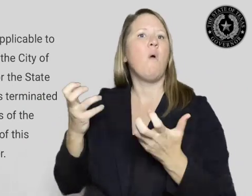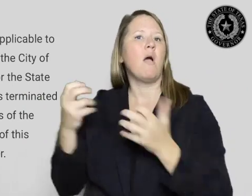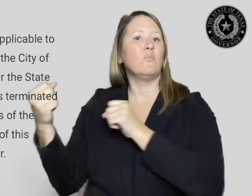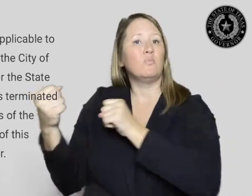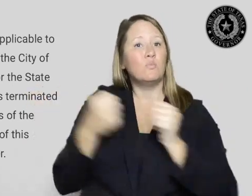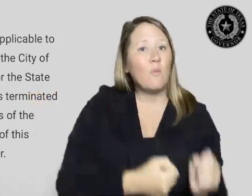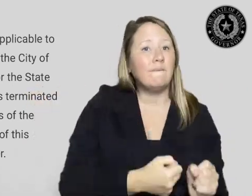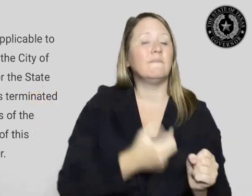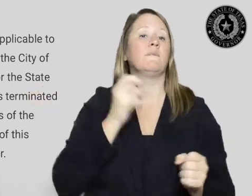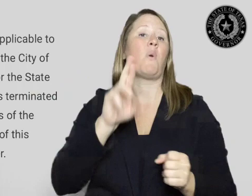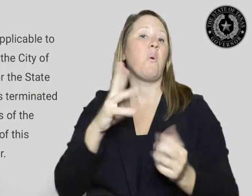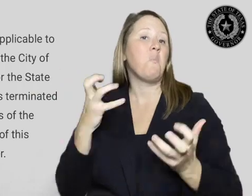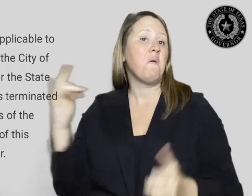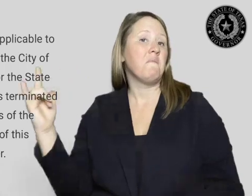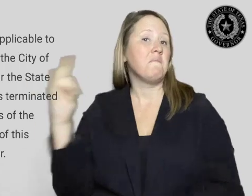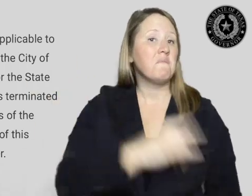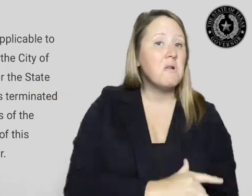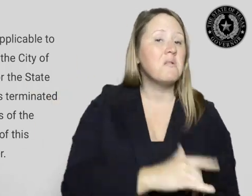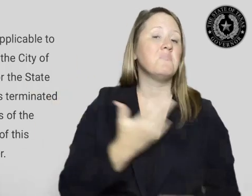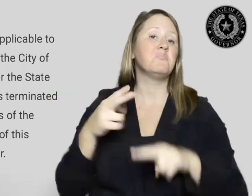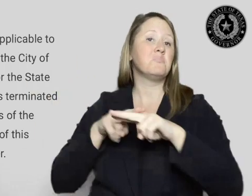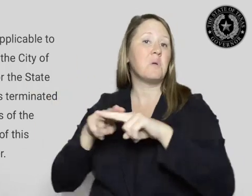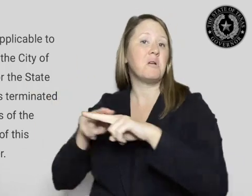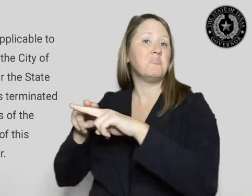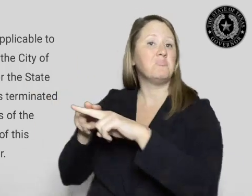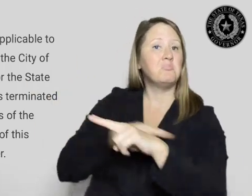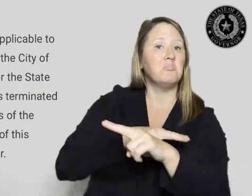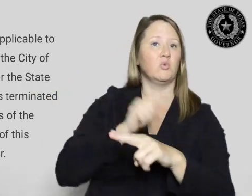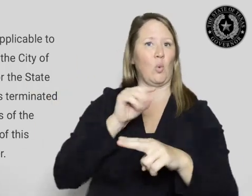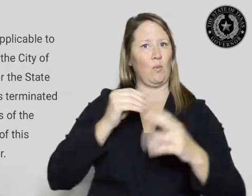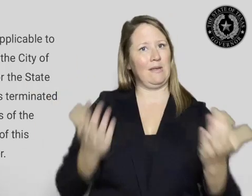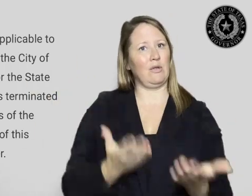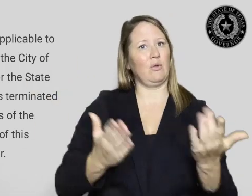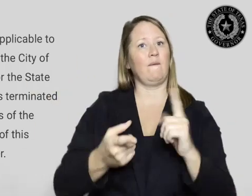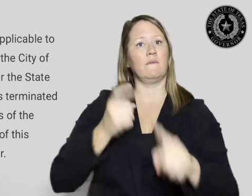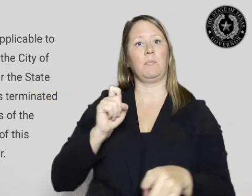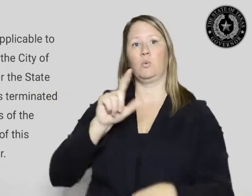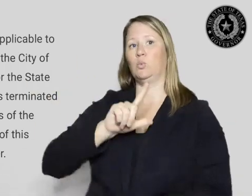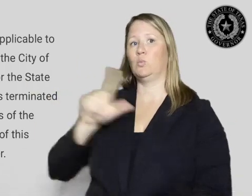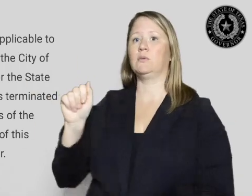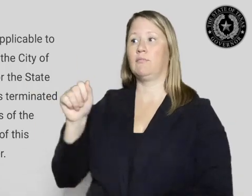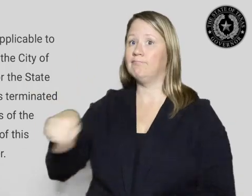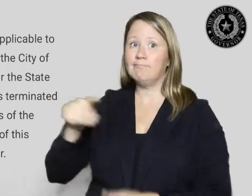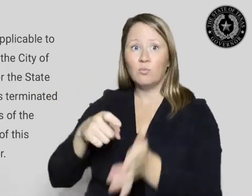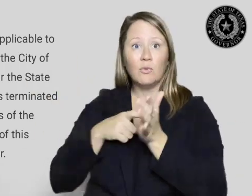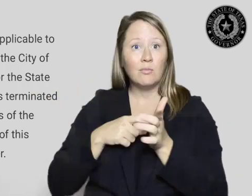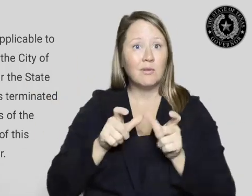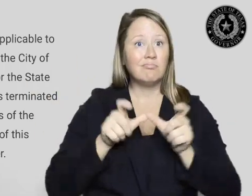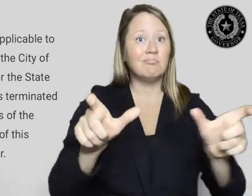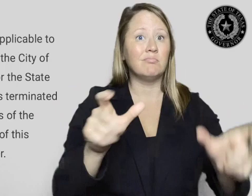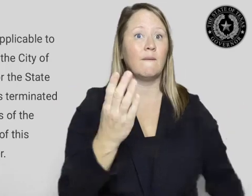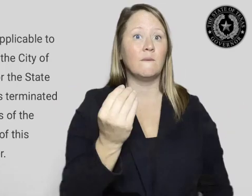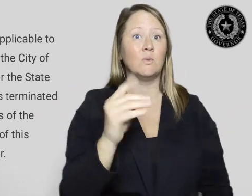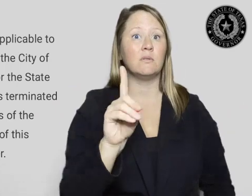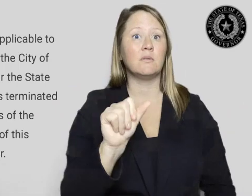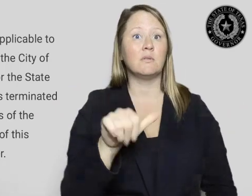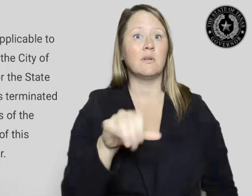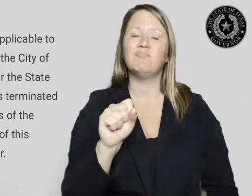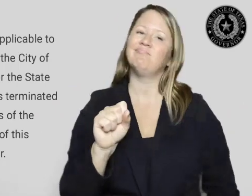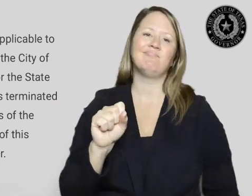of Louisiana, is terminated immediately as of the effective date of this executive order.